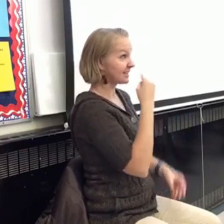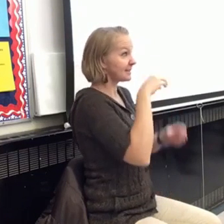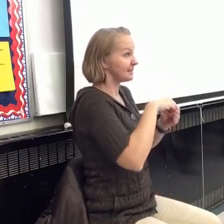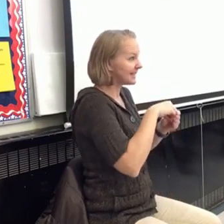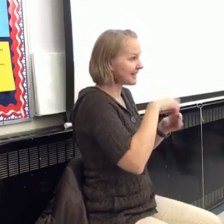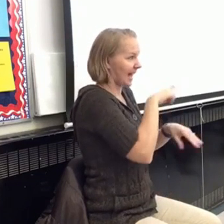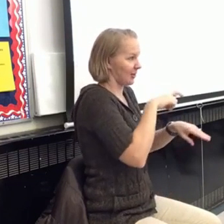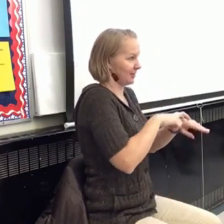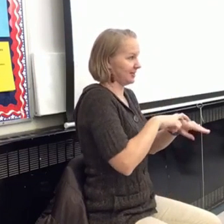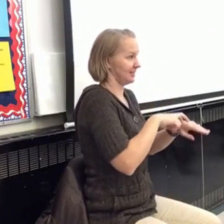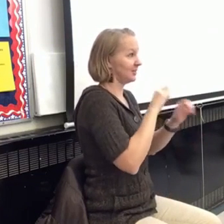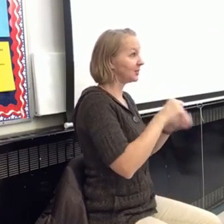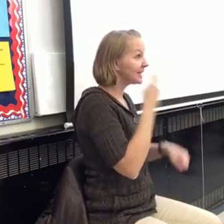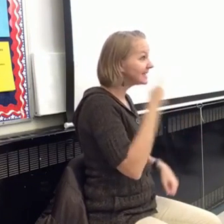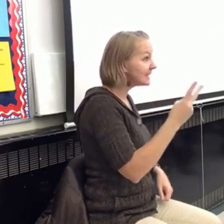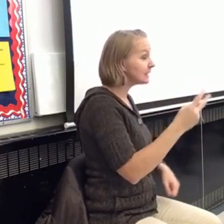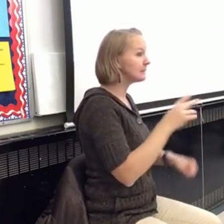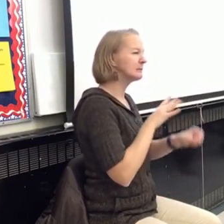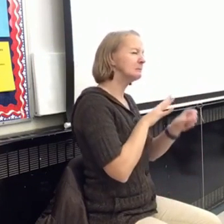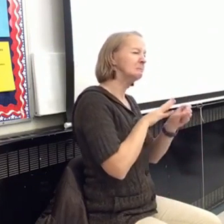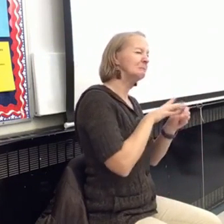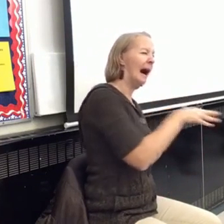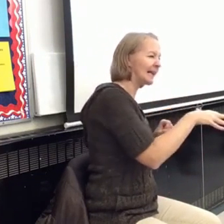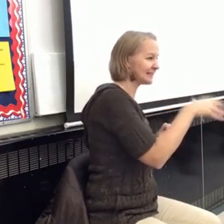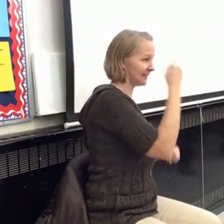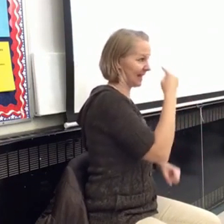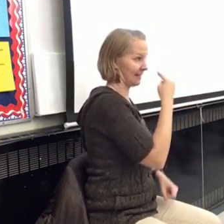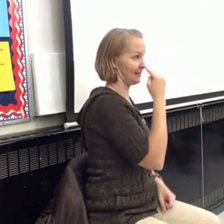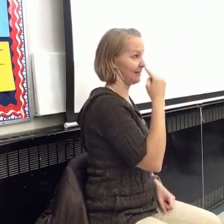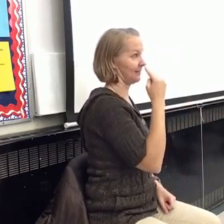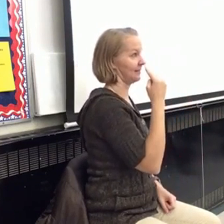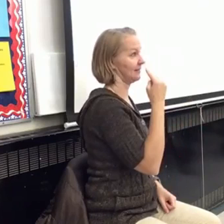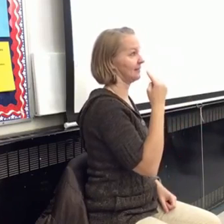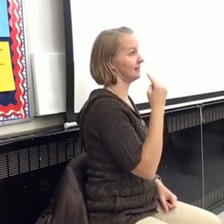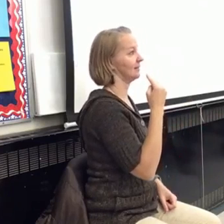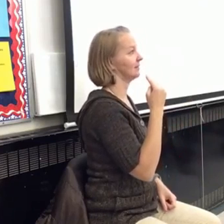Ireland. As you can see, it is massively...